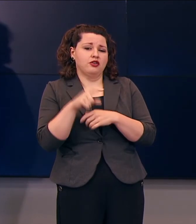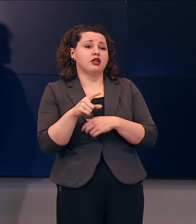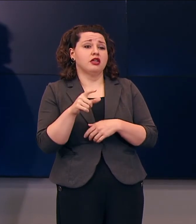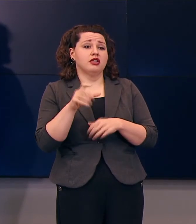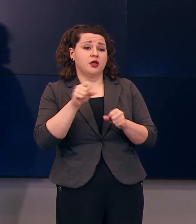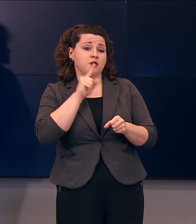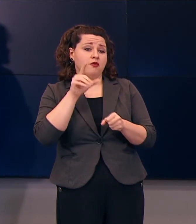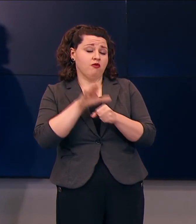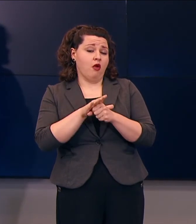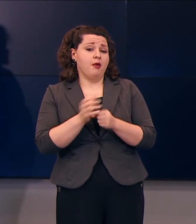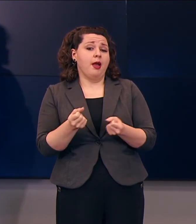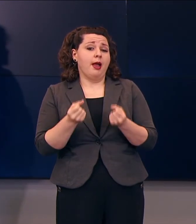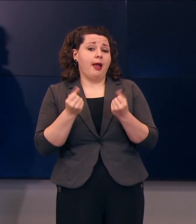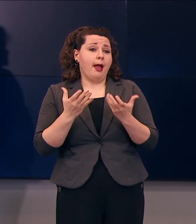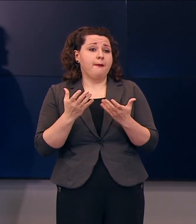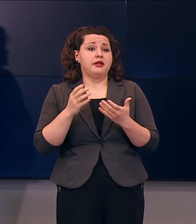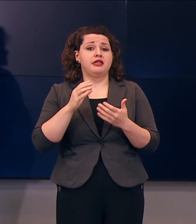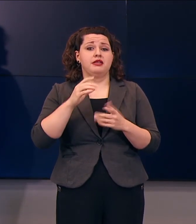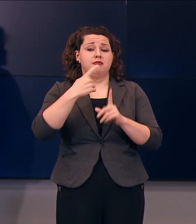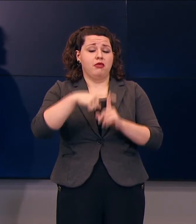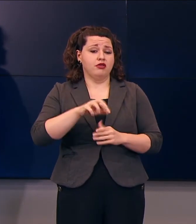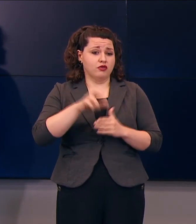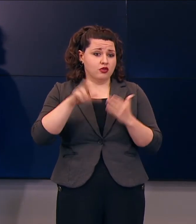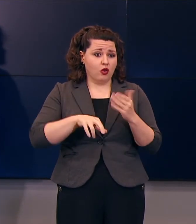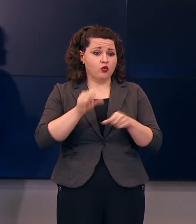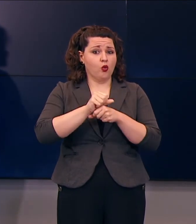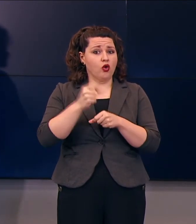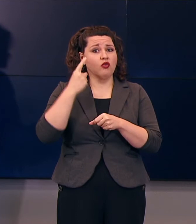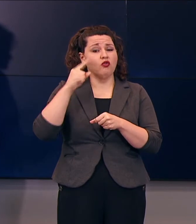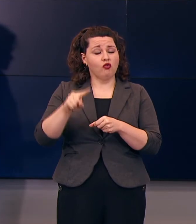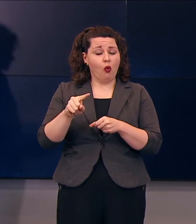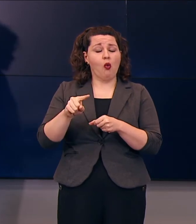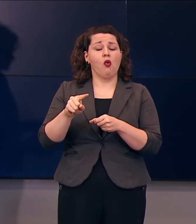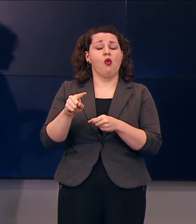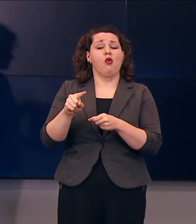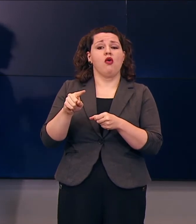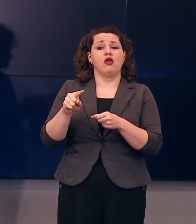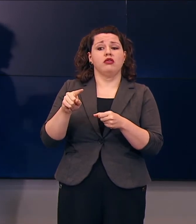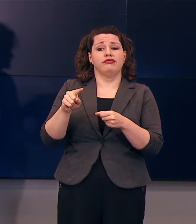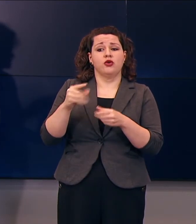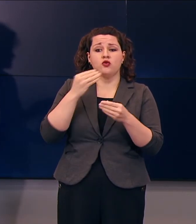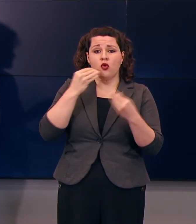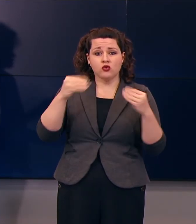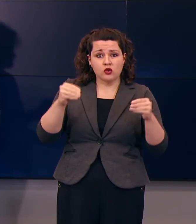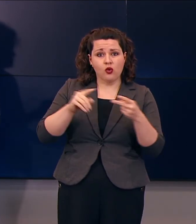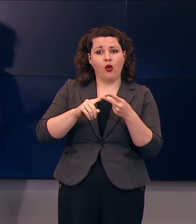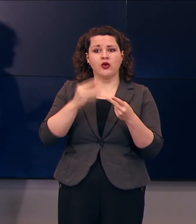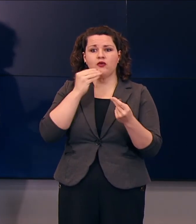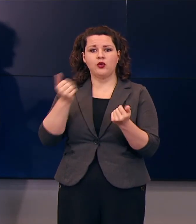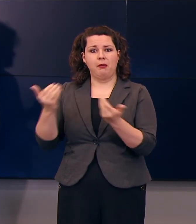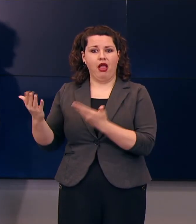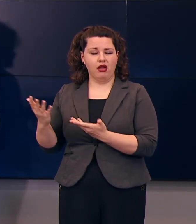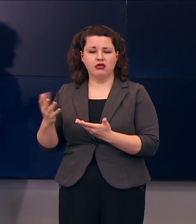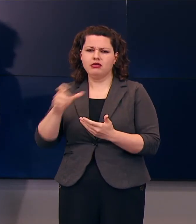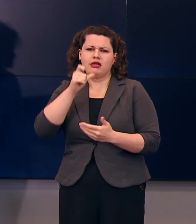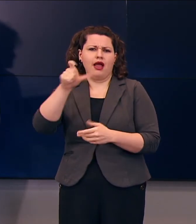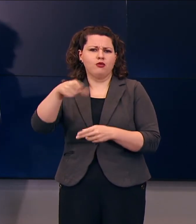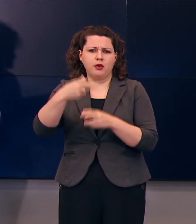work for grocery stores or food suppliers without naming the individual businesses. And then separately,